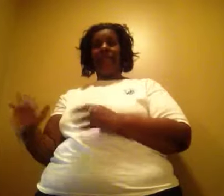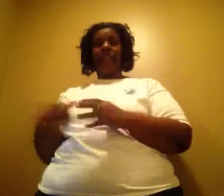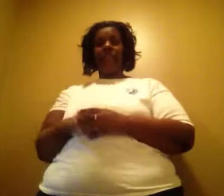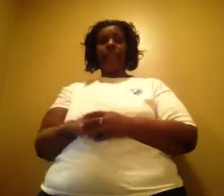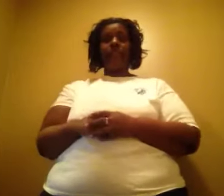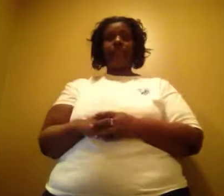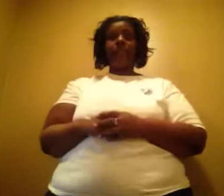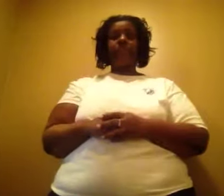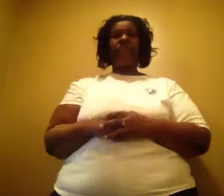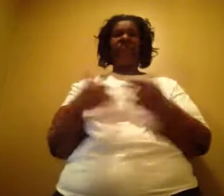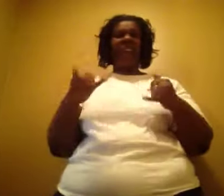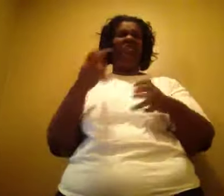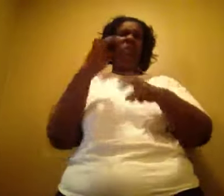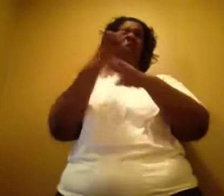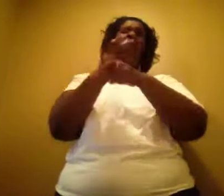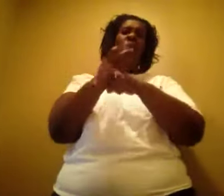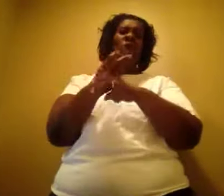Let's do some harder problems.